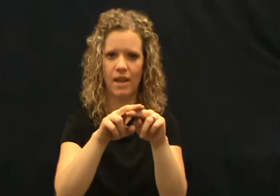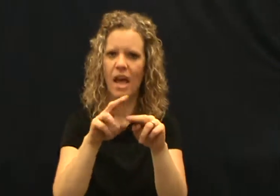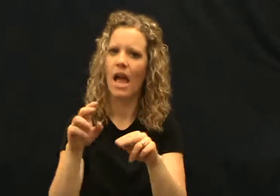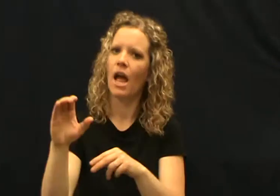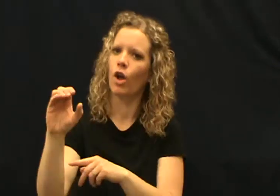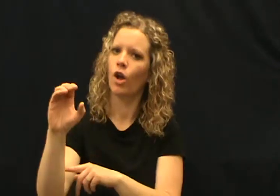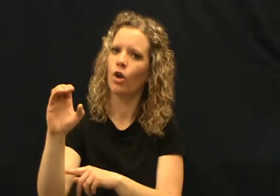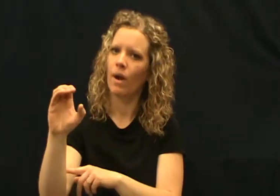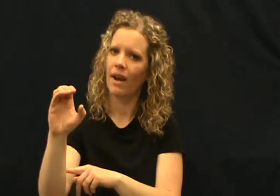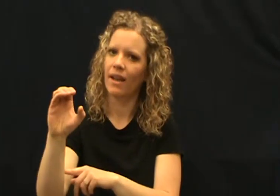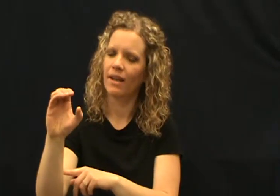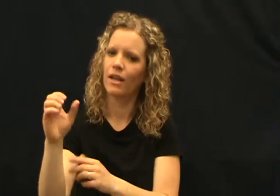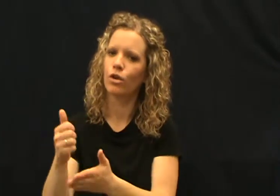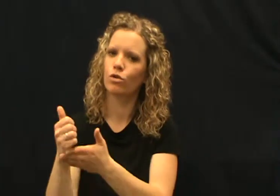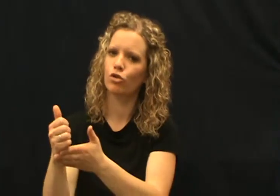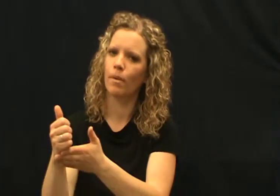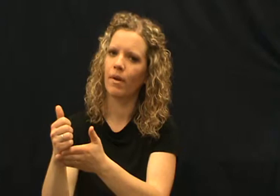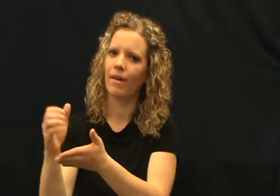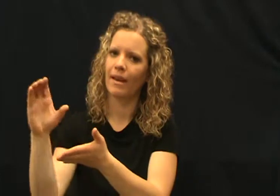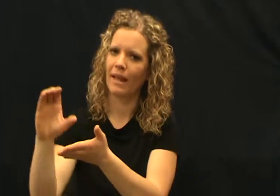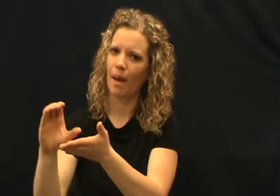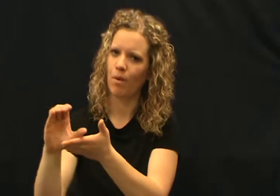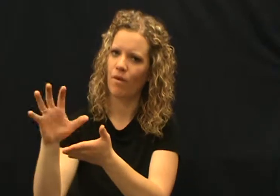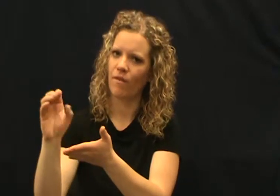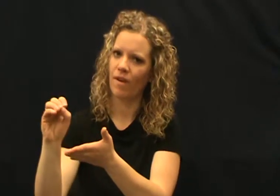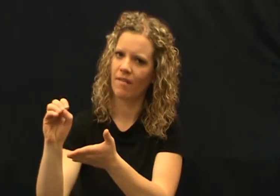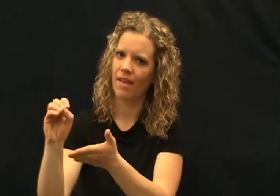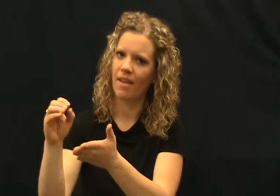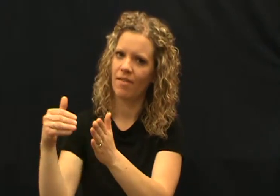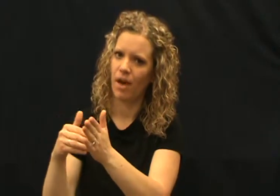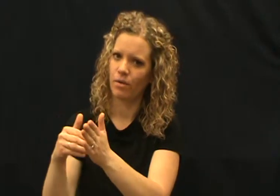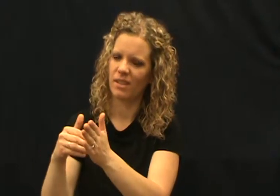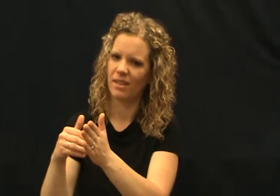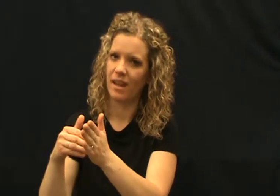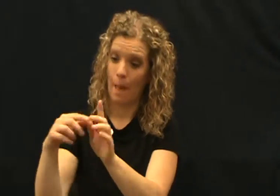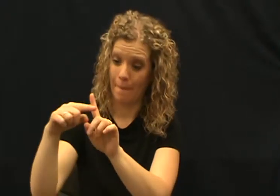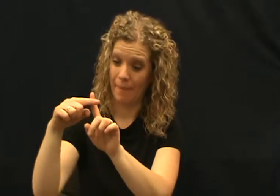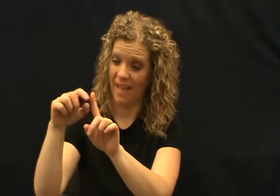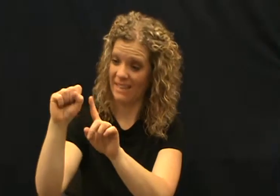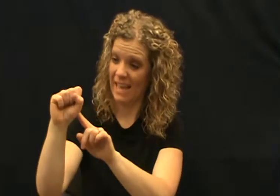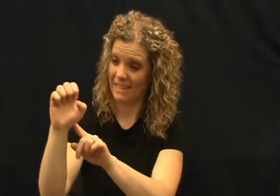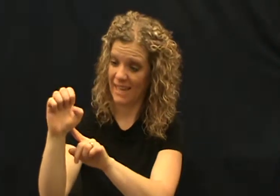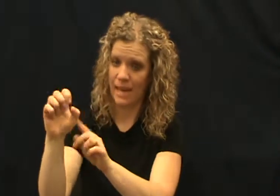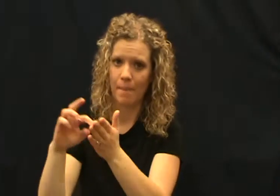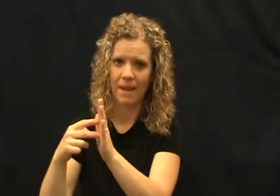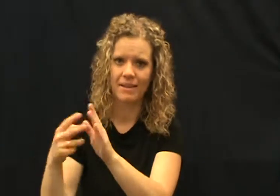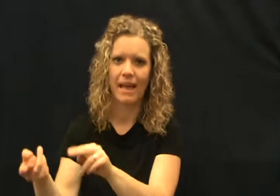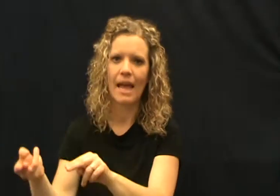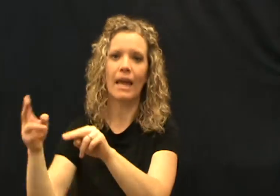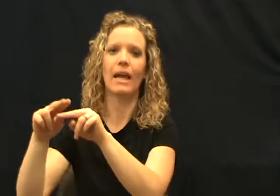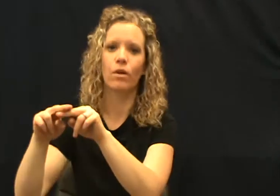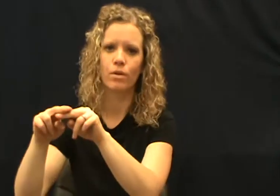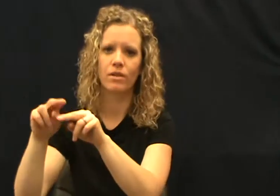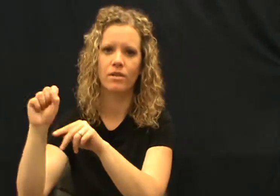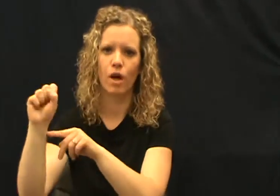for $50,000, and that little plus SE means that increases stockholders' equity. So again, our balance